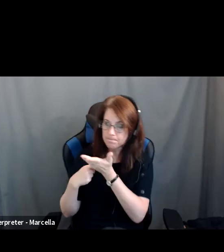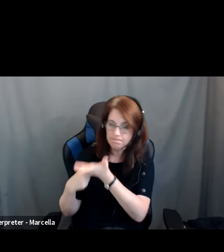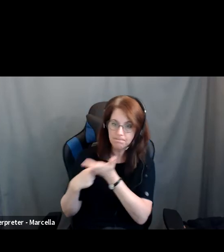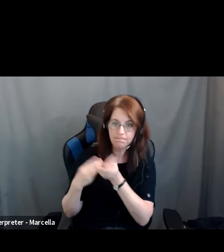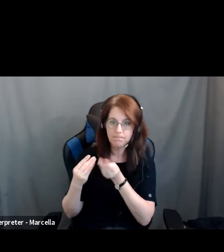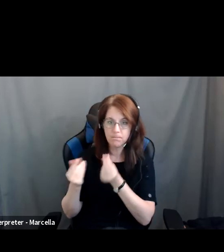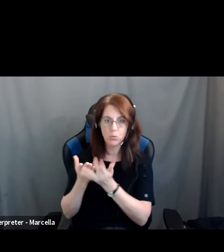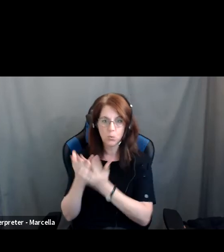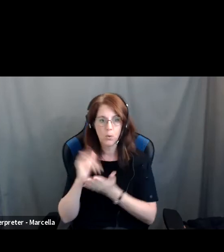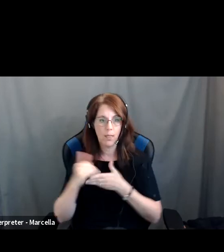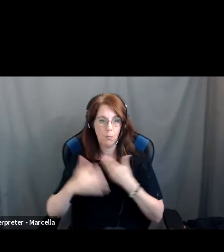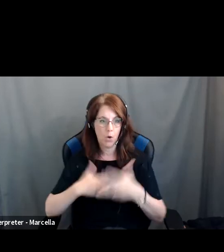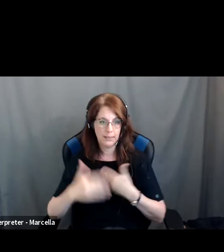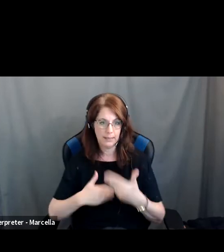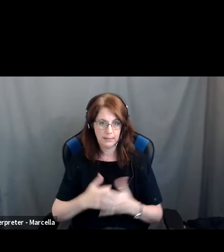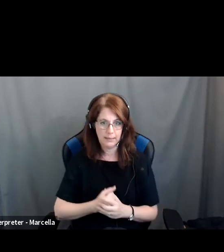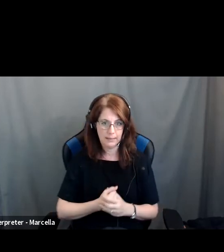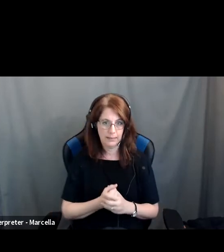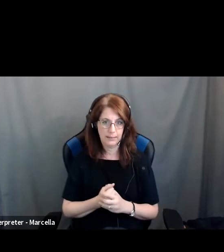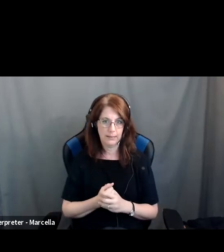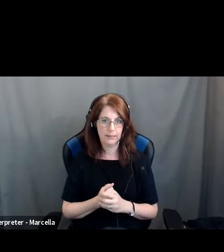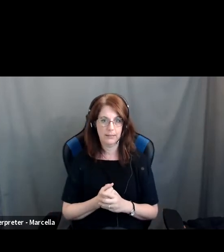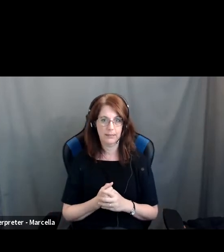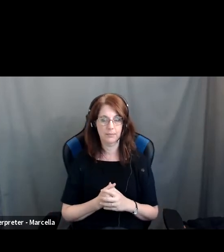through these processes. So,